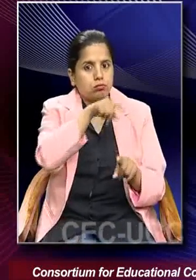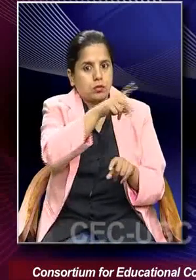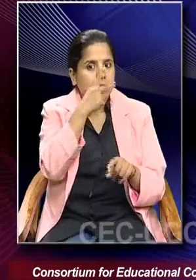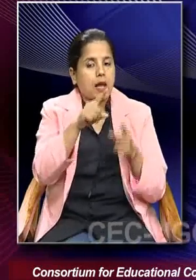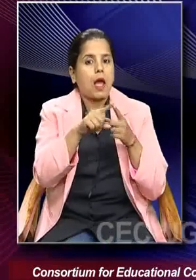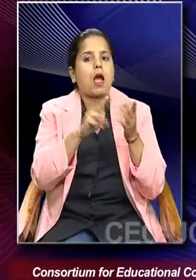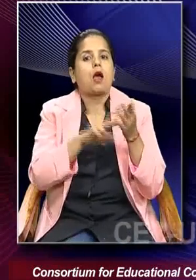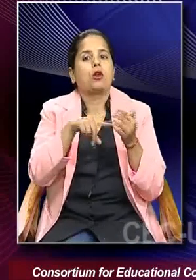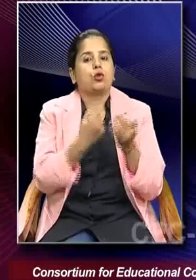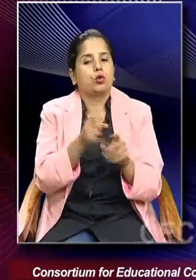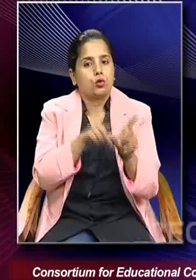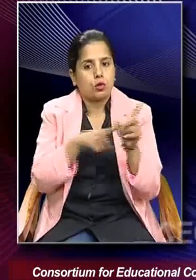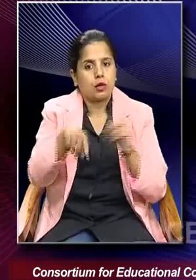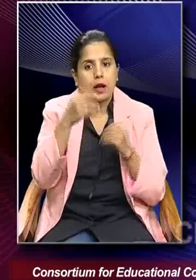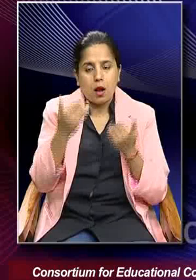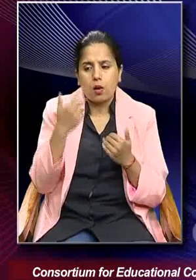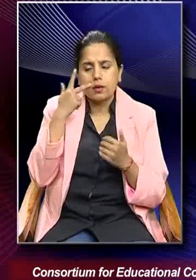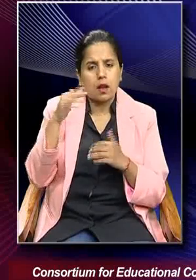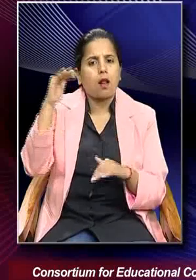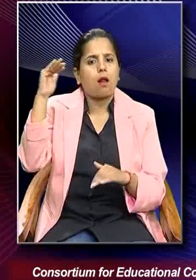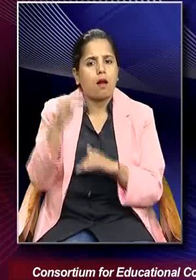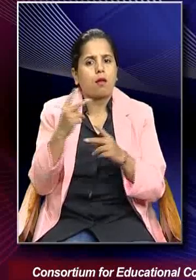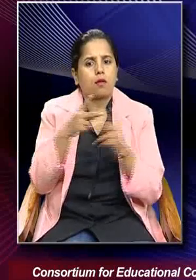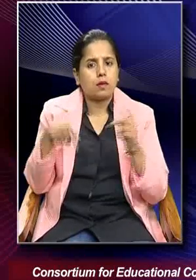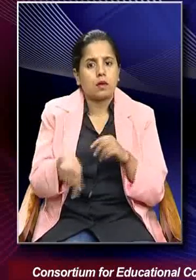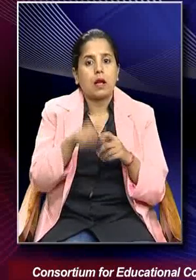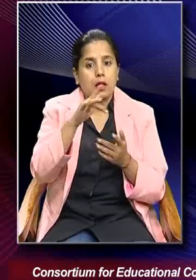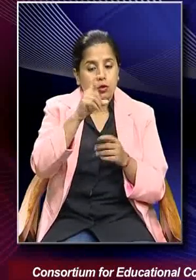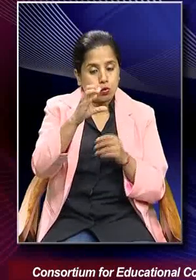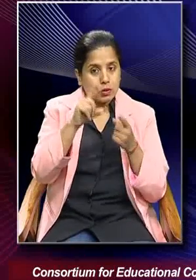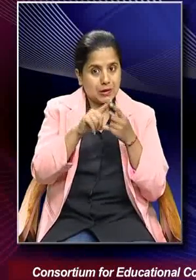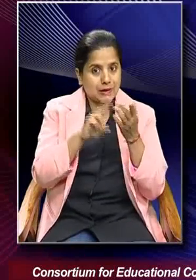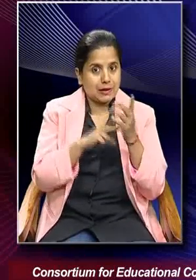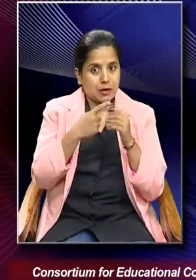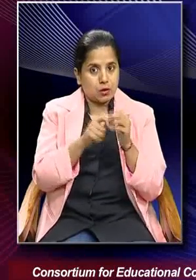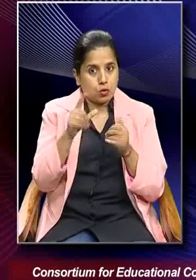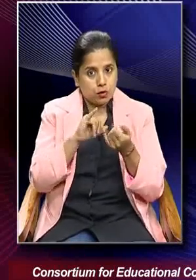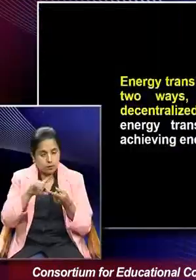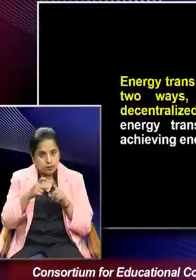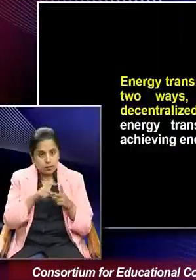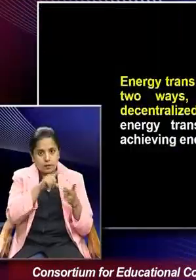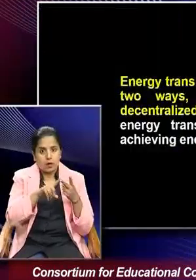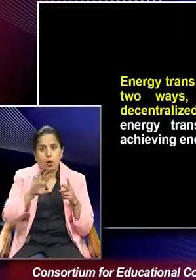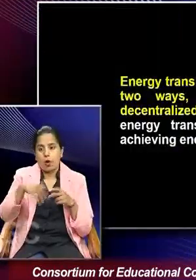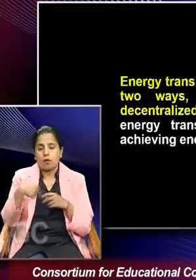will see the fallouts of centralized and decentralized method. Energy transition, when